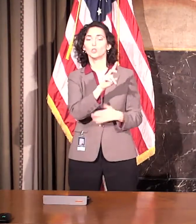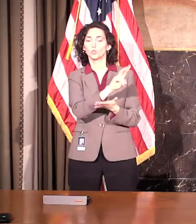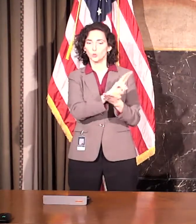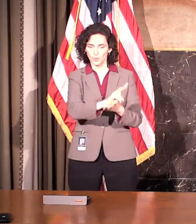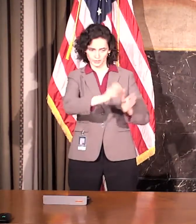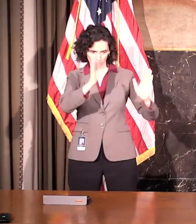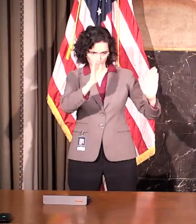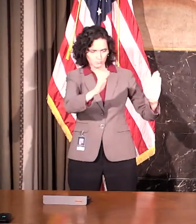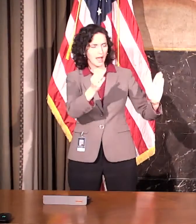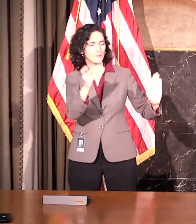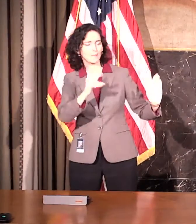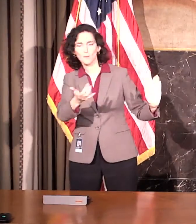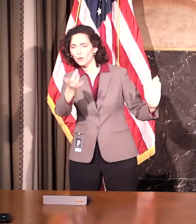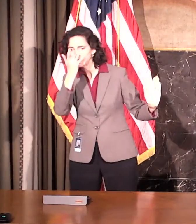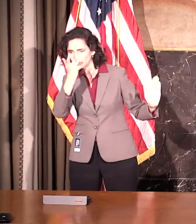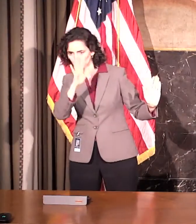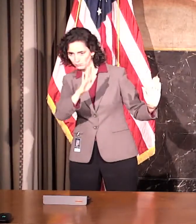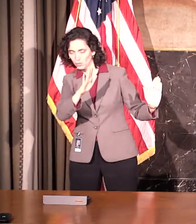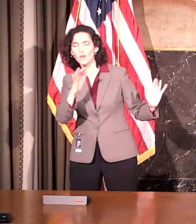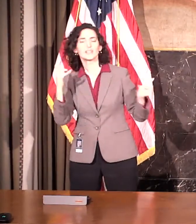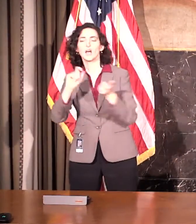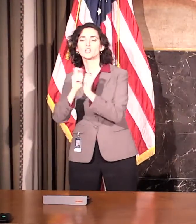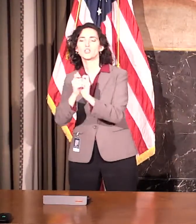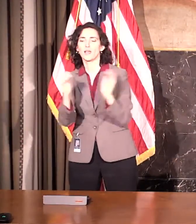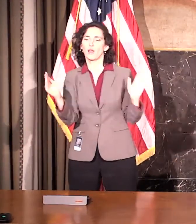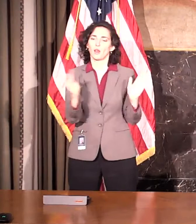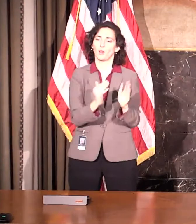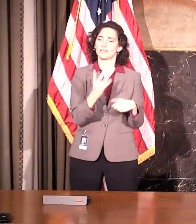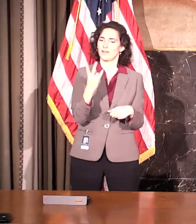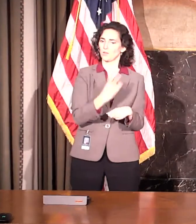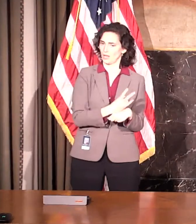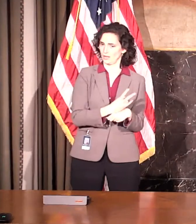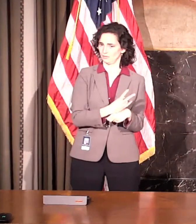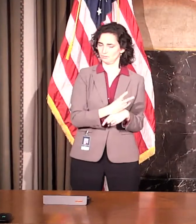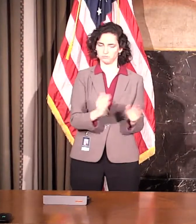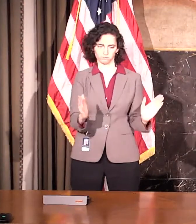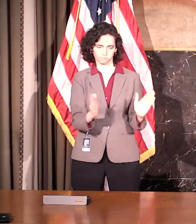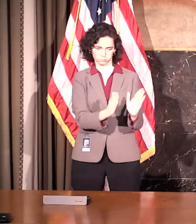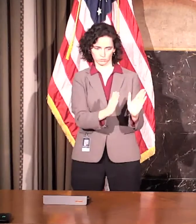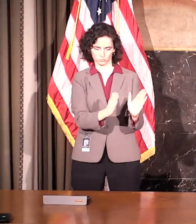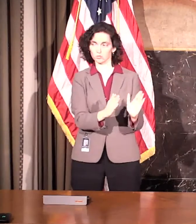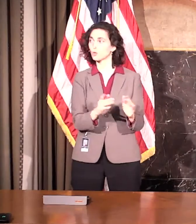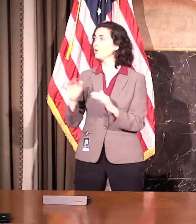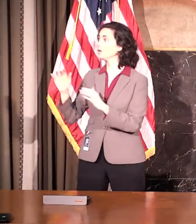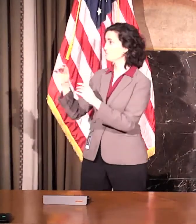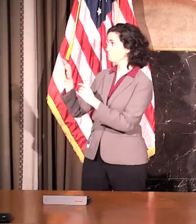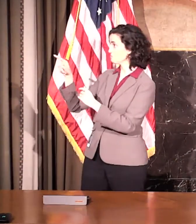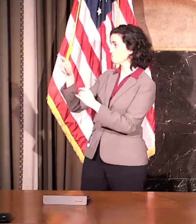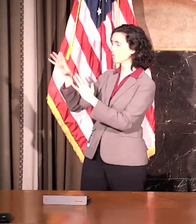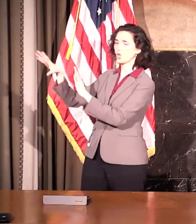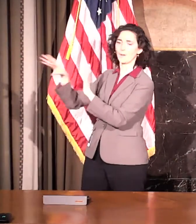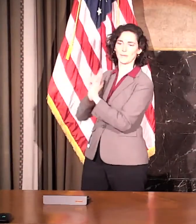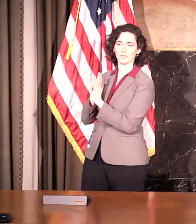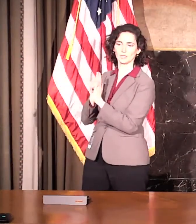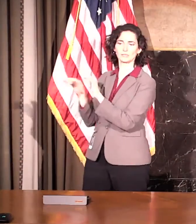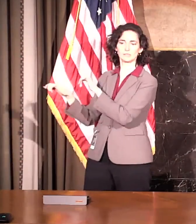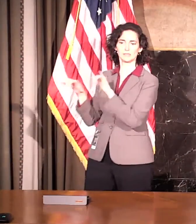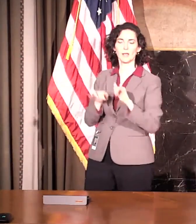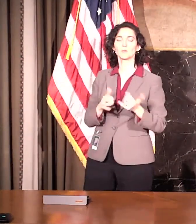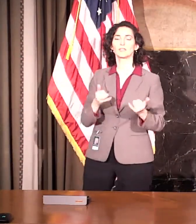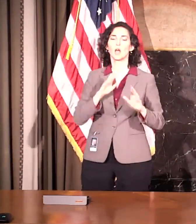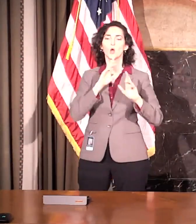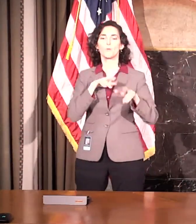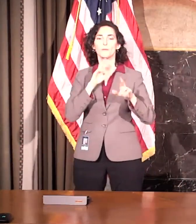And they changed to do it on a 7-day basis, 1-week incidents. So we did that as well. So now we'll be reporting incidents